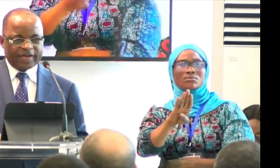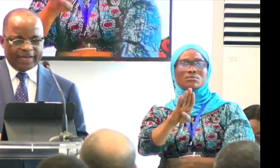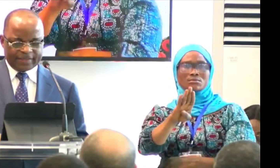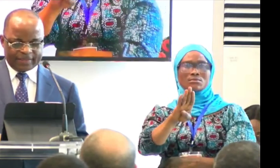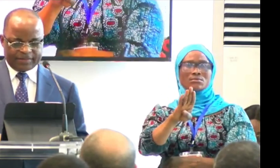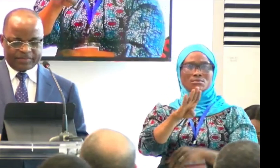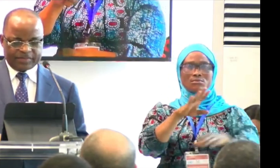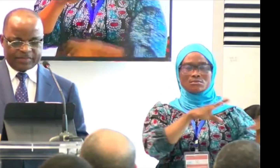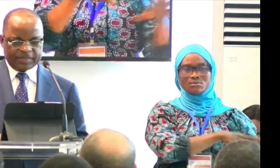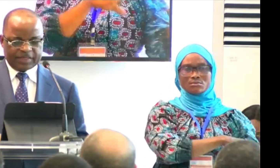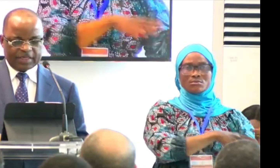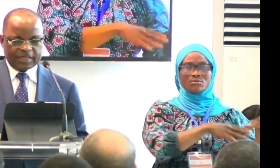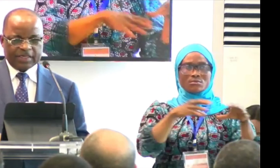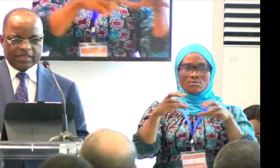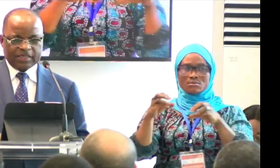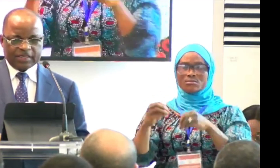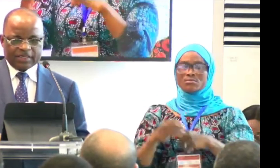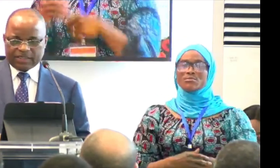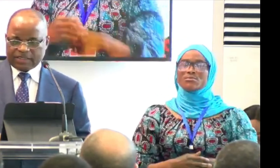move ahead.